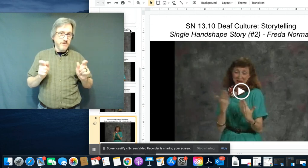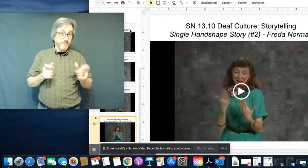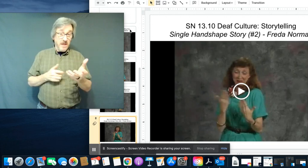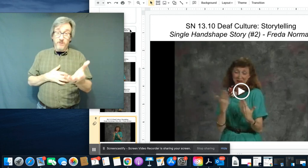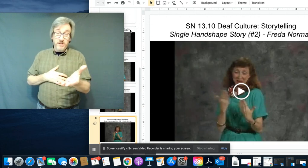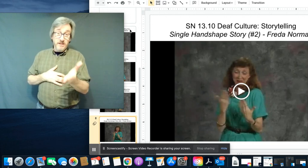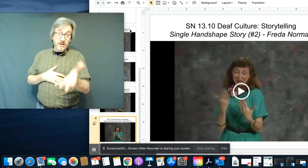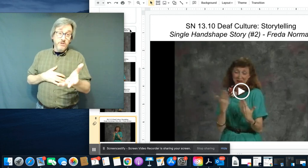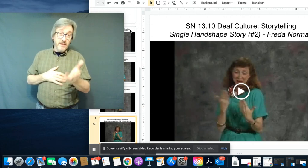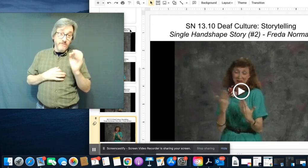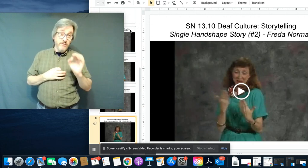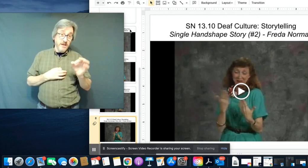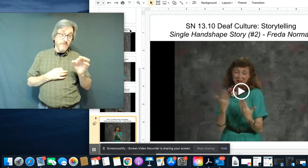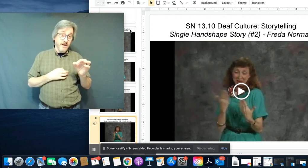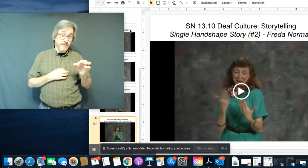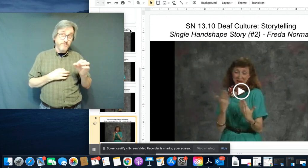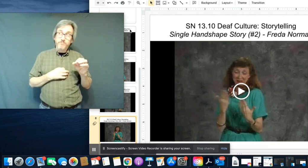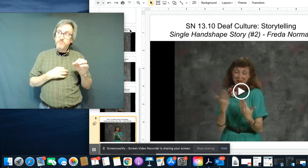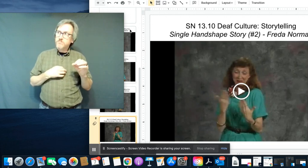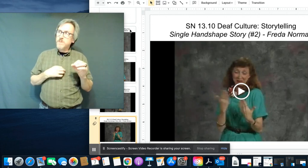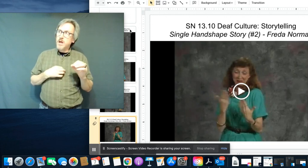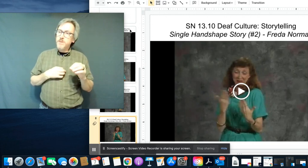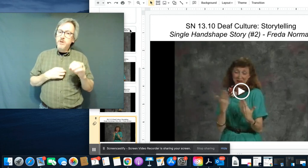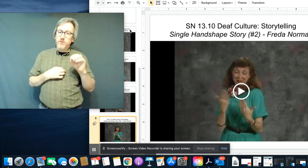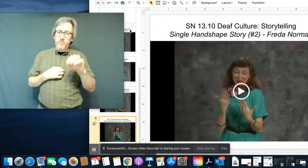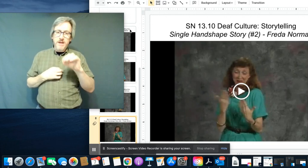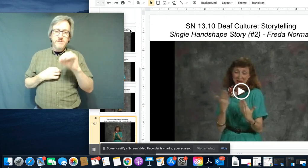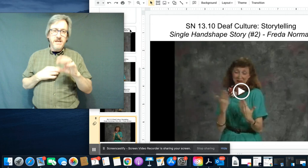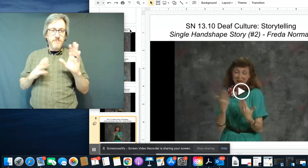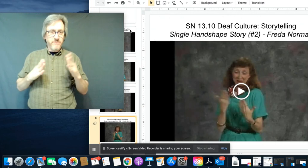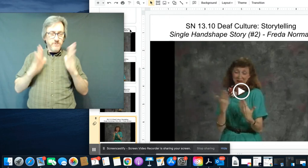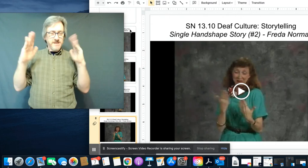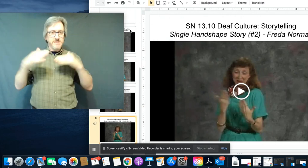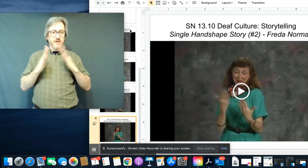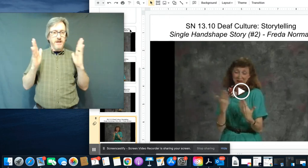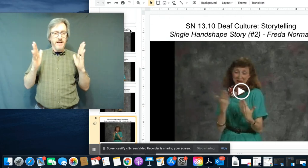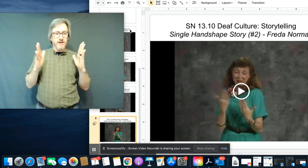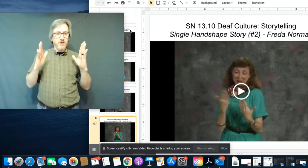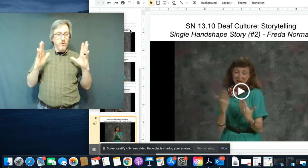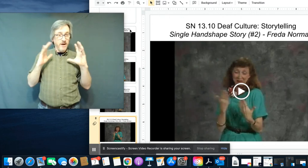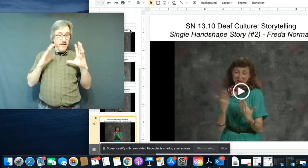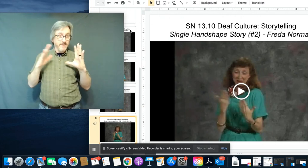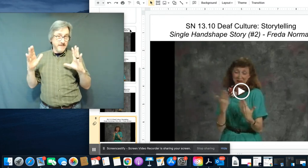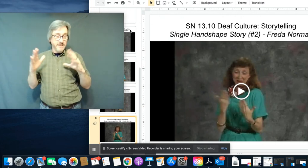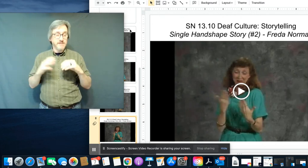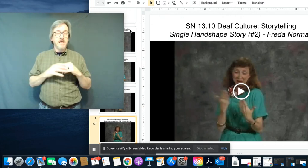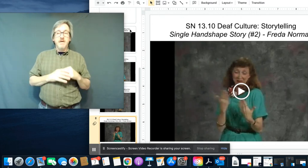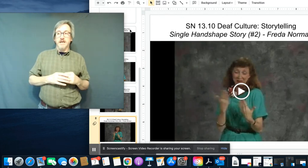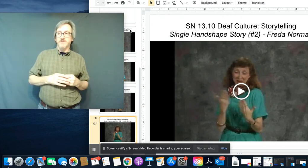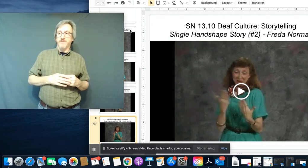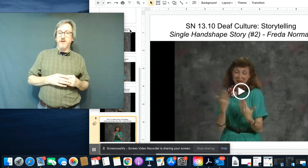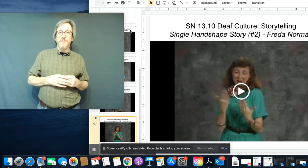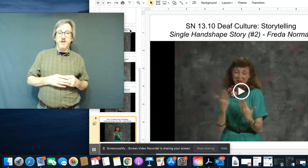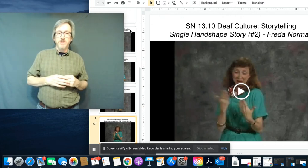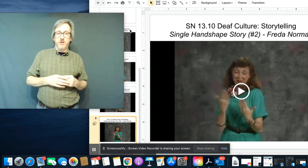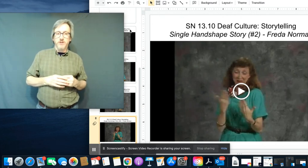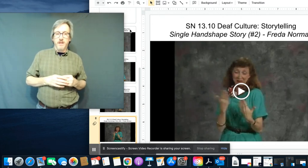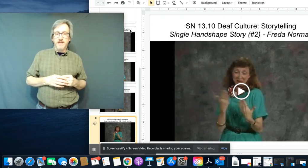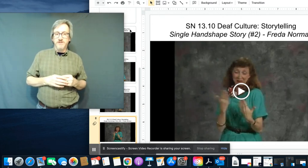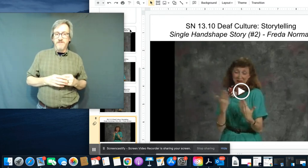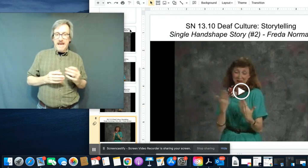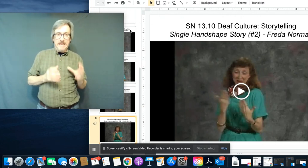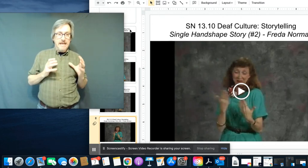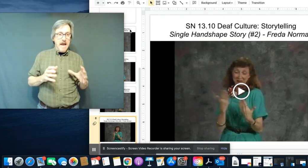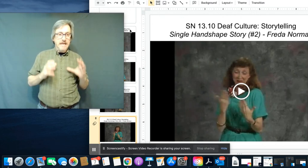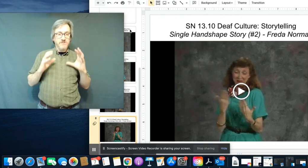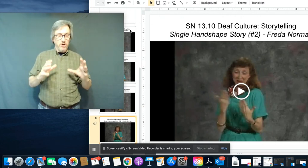start. Literally, if you think about it, the rhyme scheme of using single hand or ABCs is very much along the lines